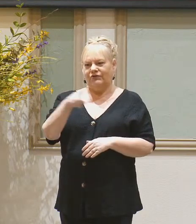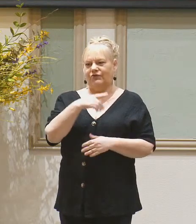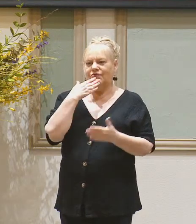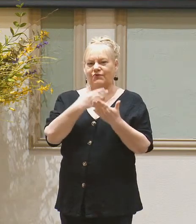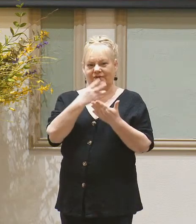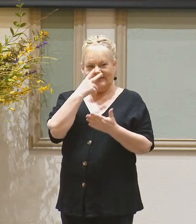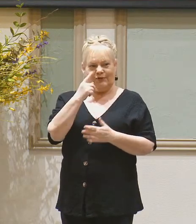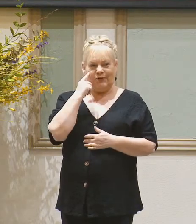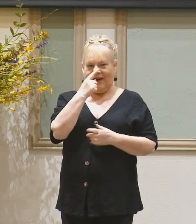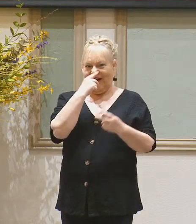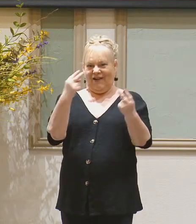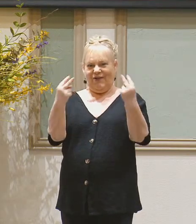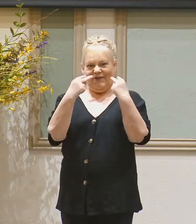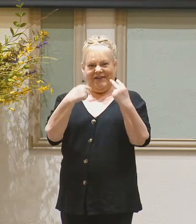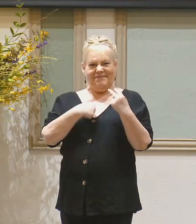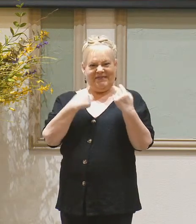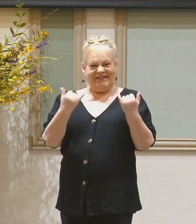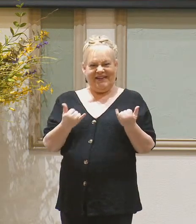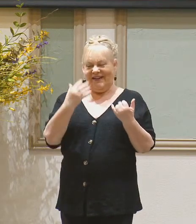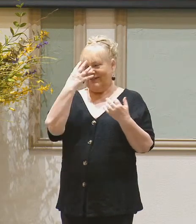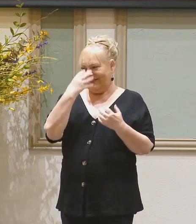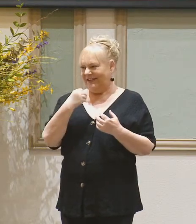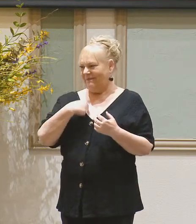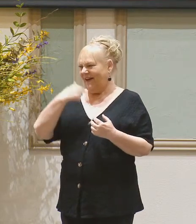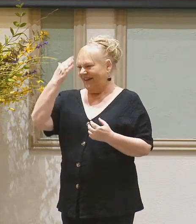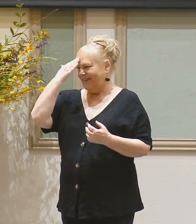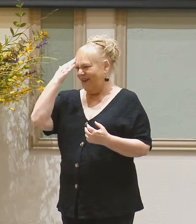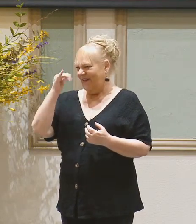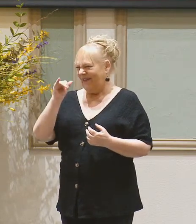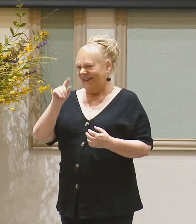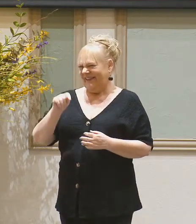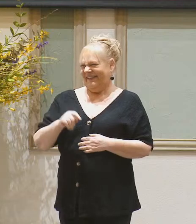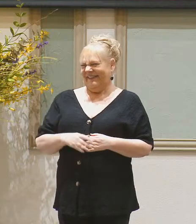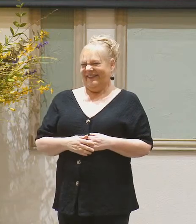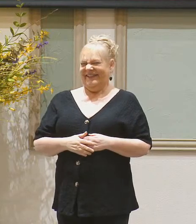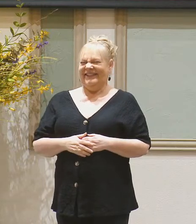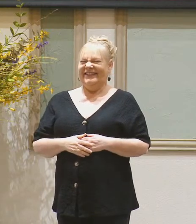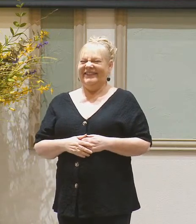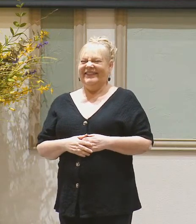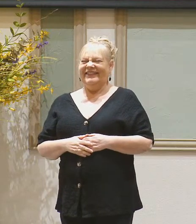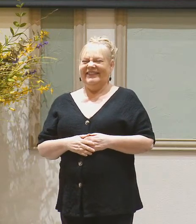see eyeballs looking back at me. Now when you go to sleep, I'll know it, see.